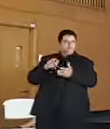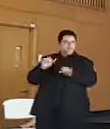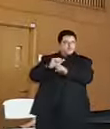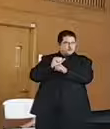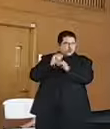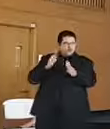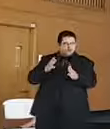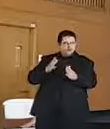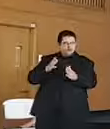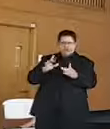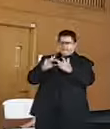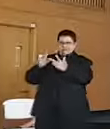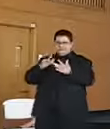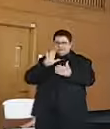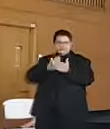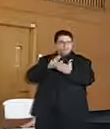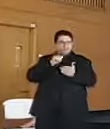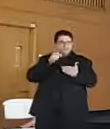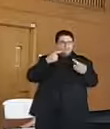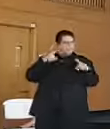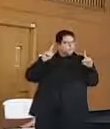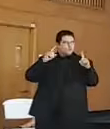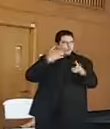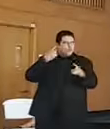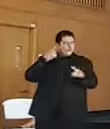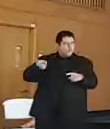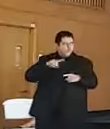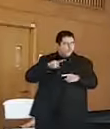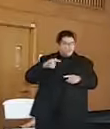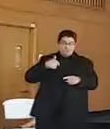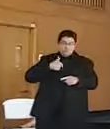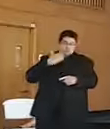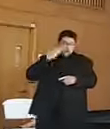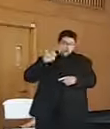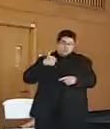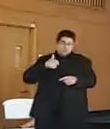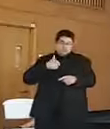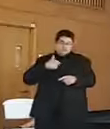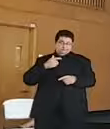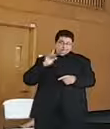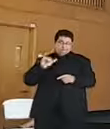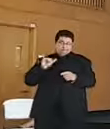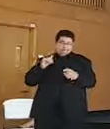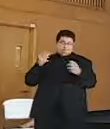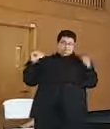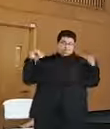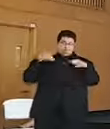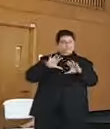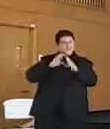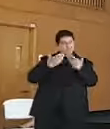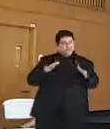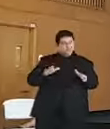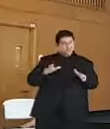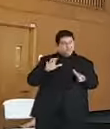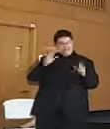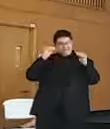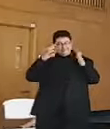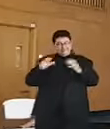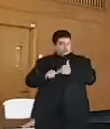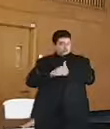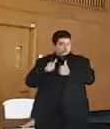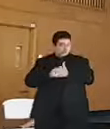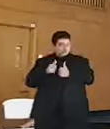them. We also have to recognize that we are putting our teachers at risk if COVID-19 transmission continues to climb in